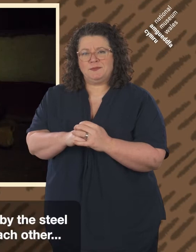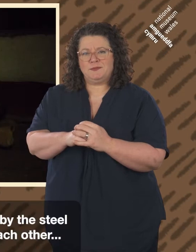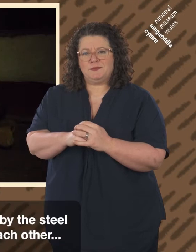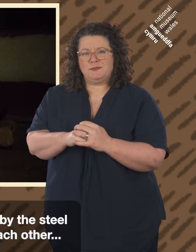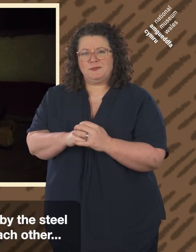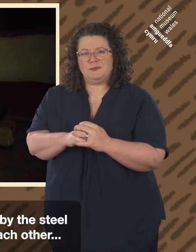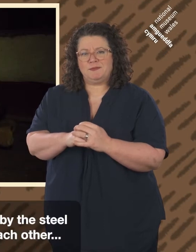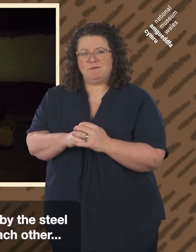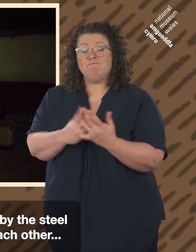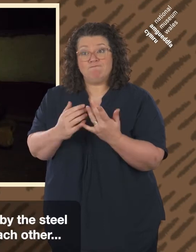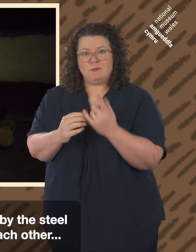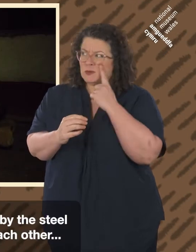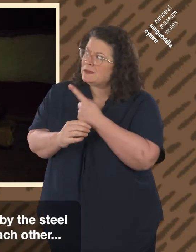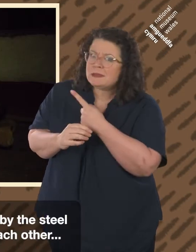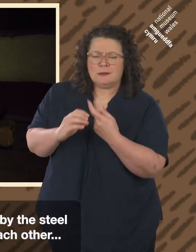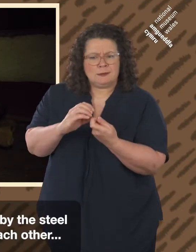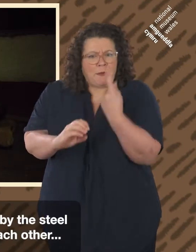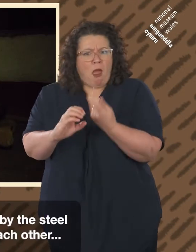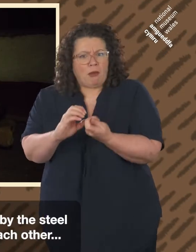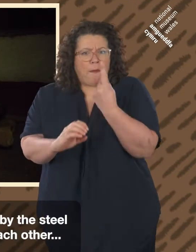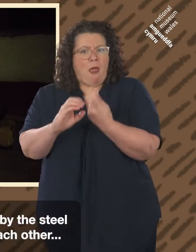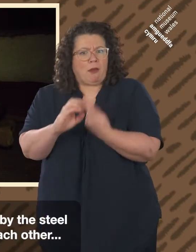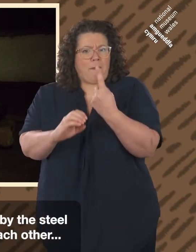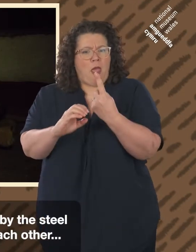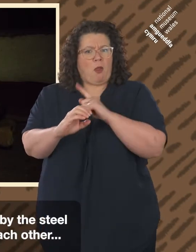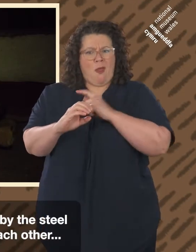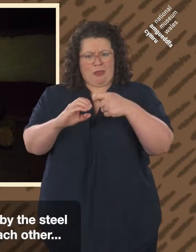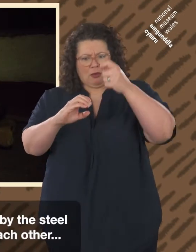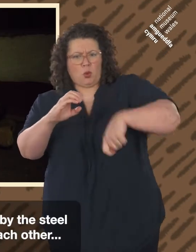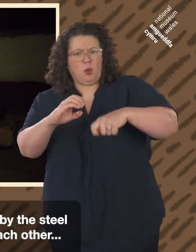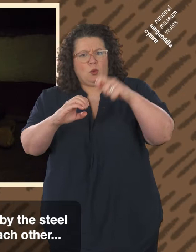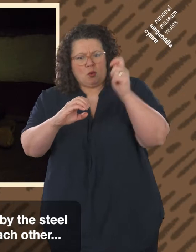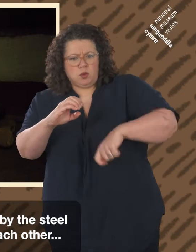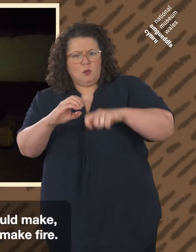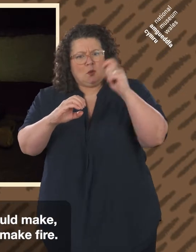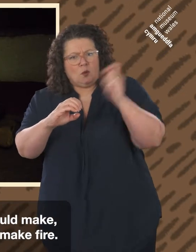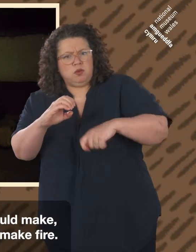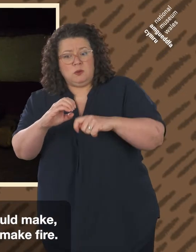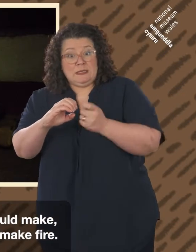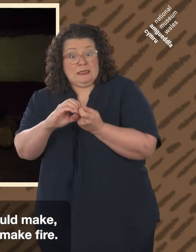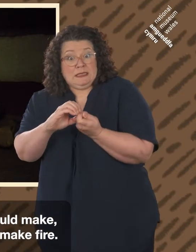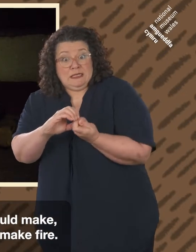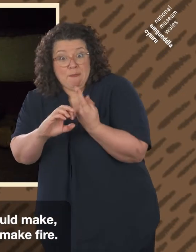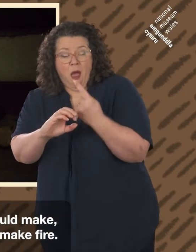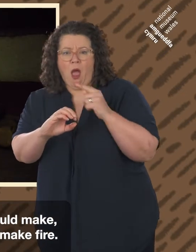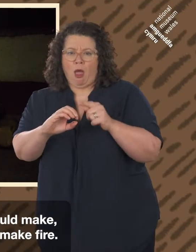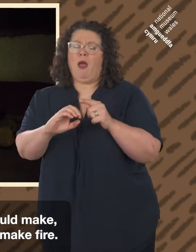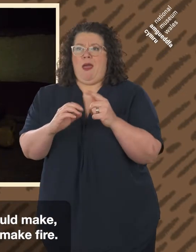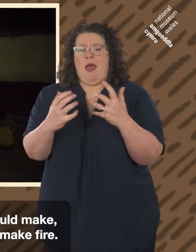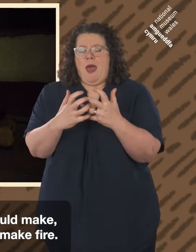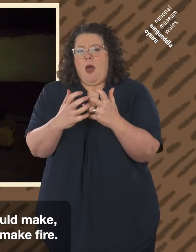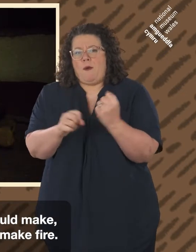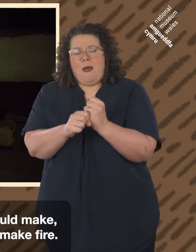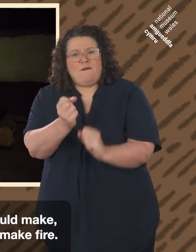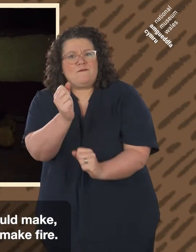Now those sparks created by the steel and the flint hitting each other. The way that we would make it's the fastest